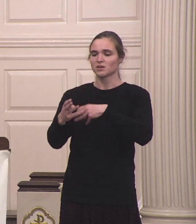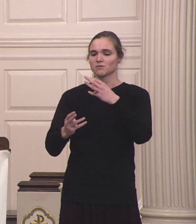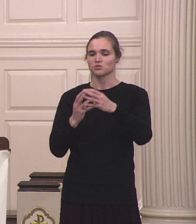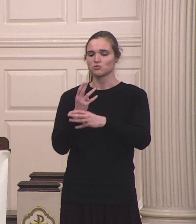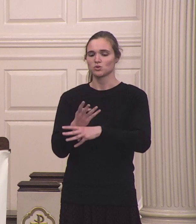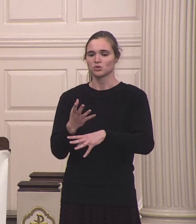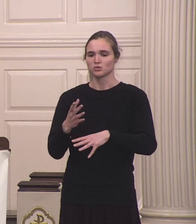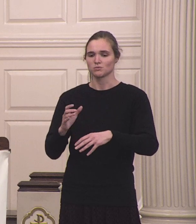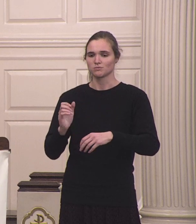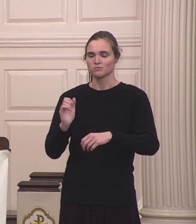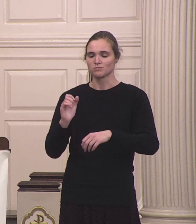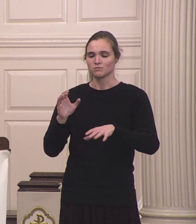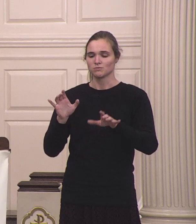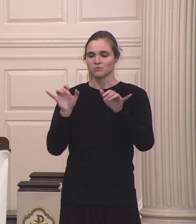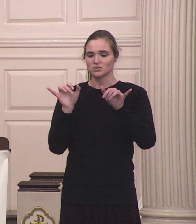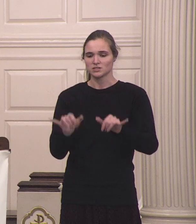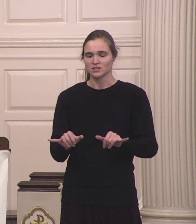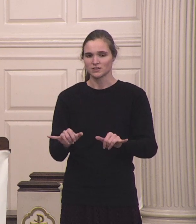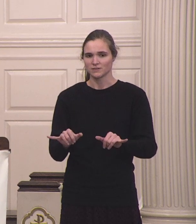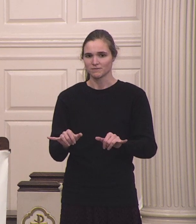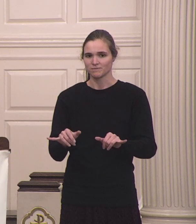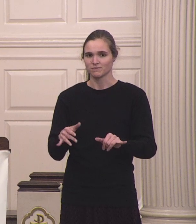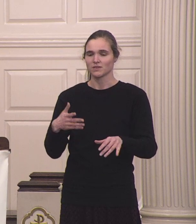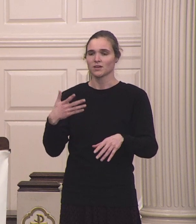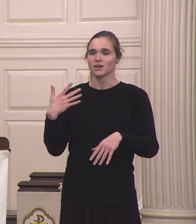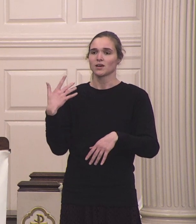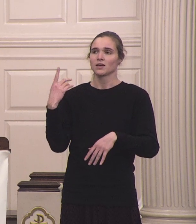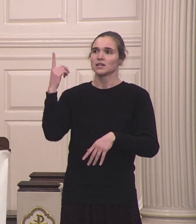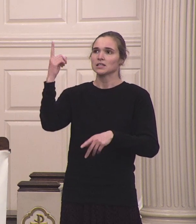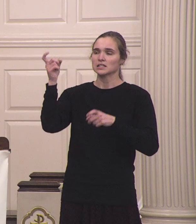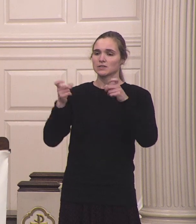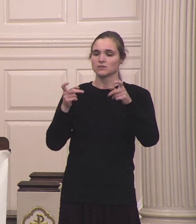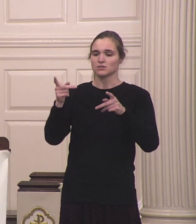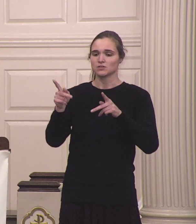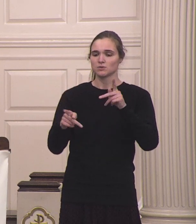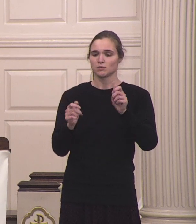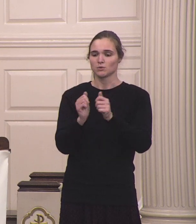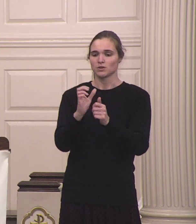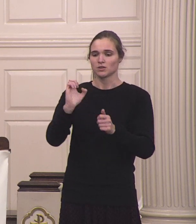be moved. He governs the people with equity.